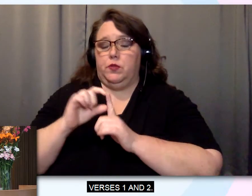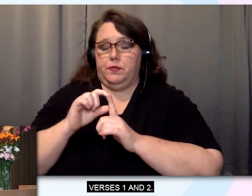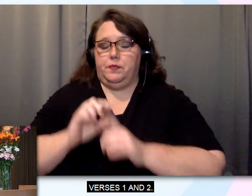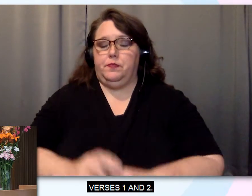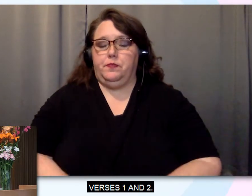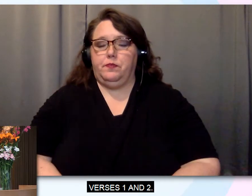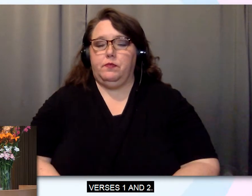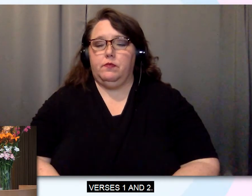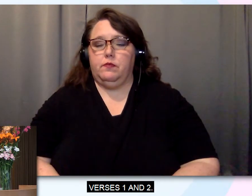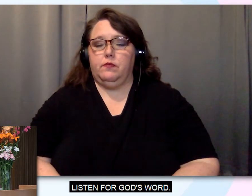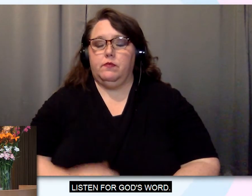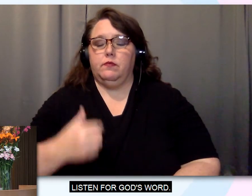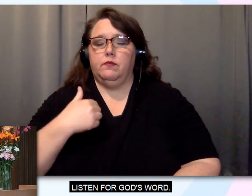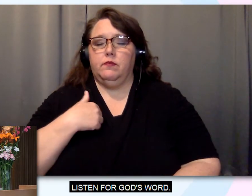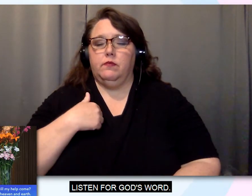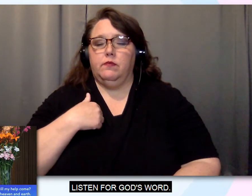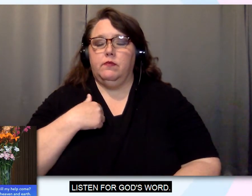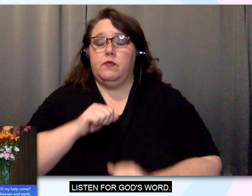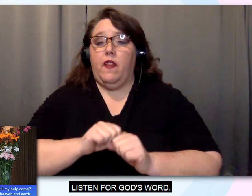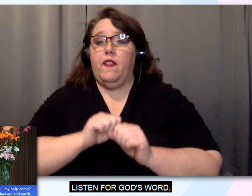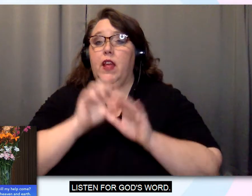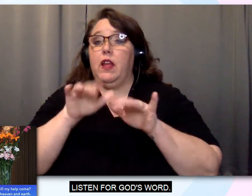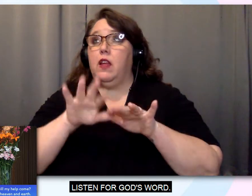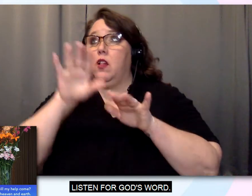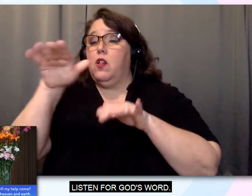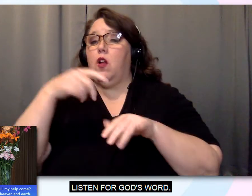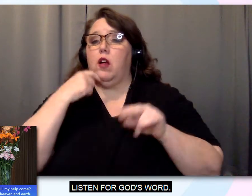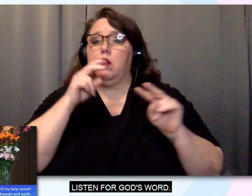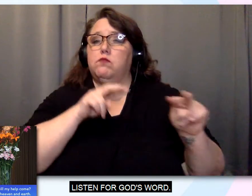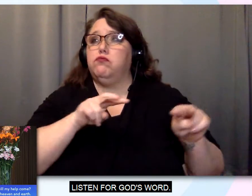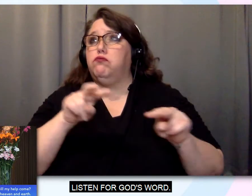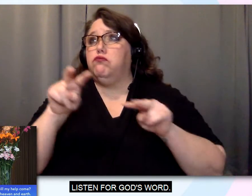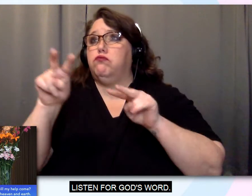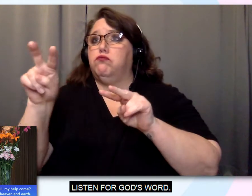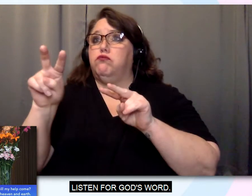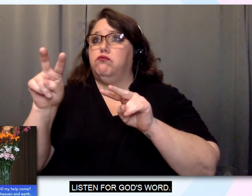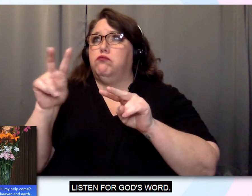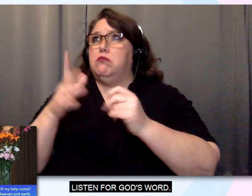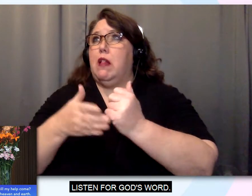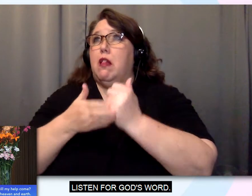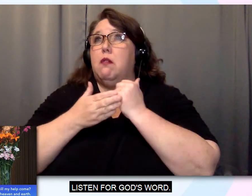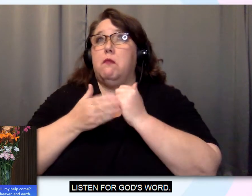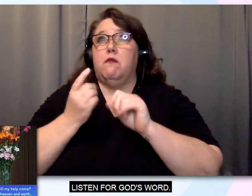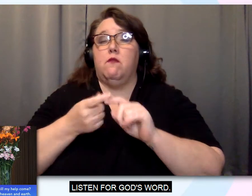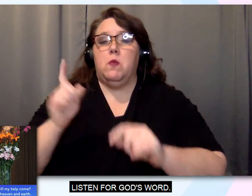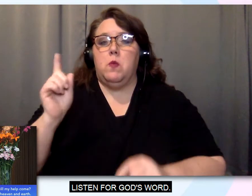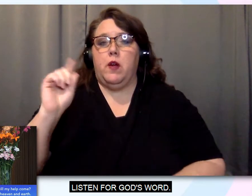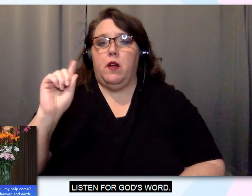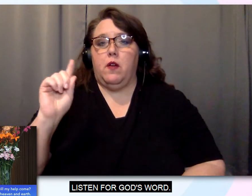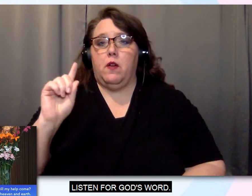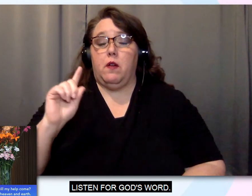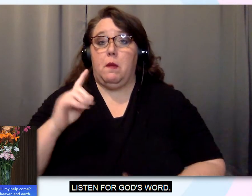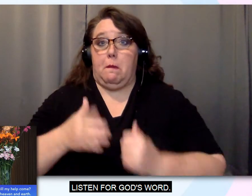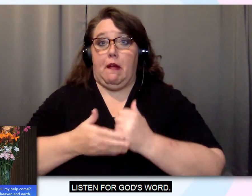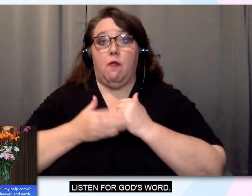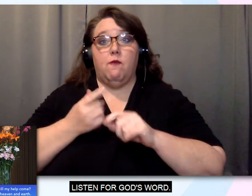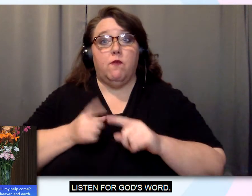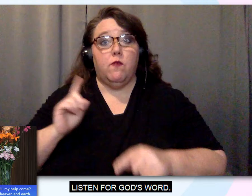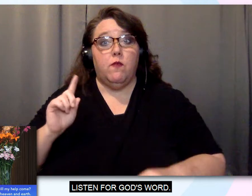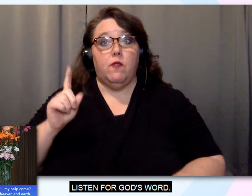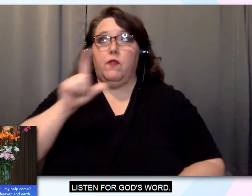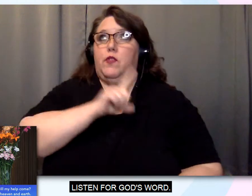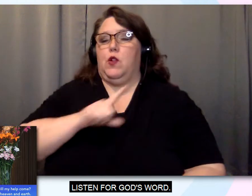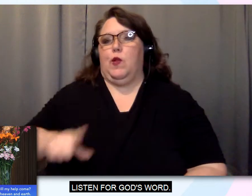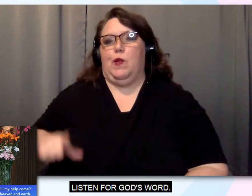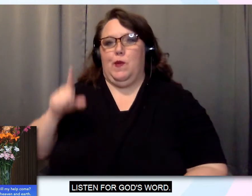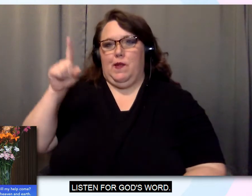word. I lift my eyes to the hills. From where will my help come? My